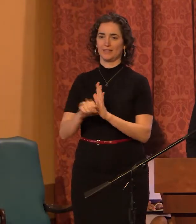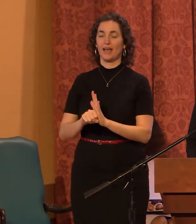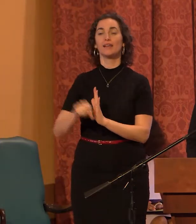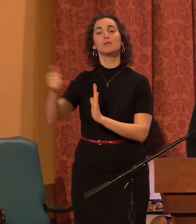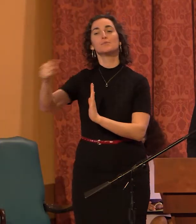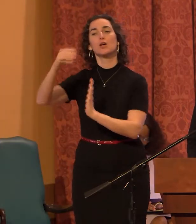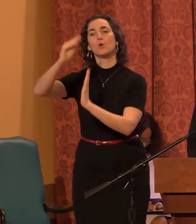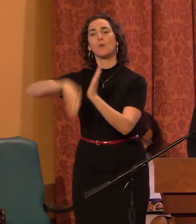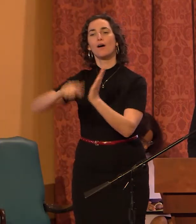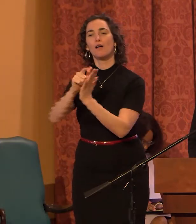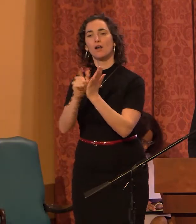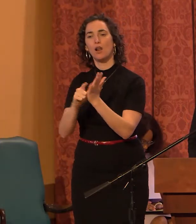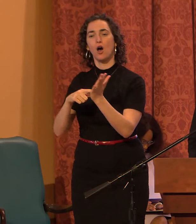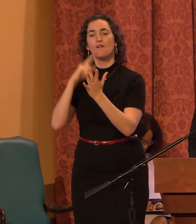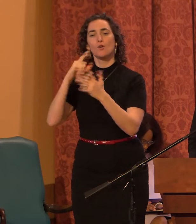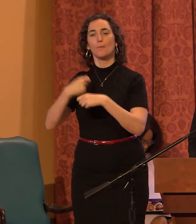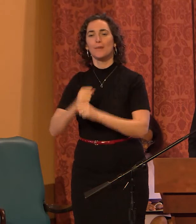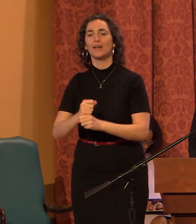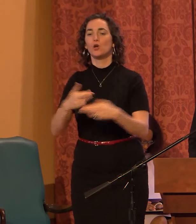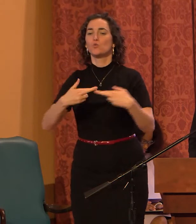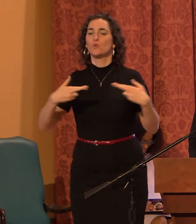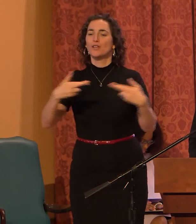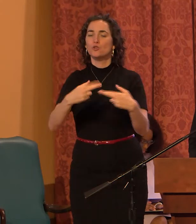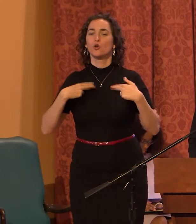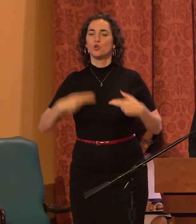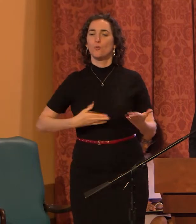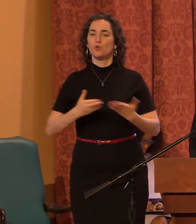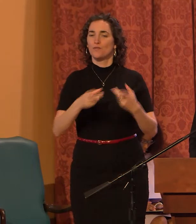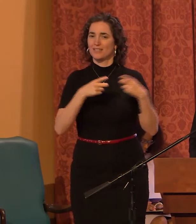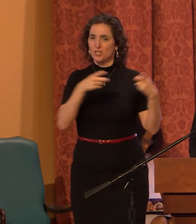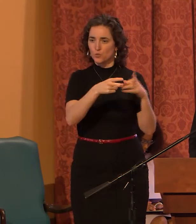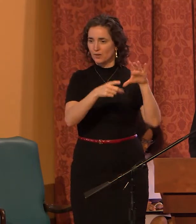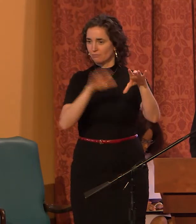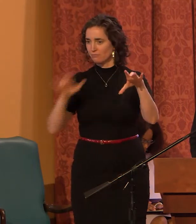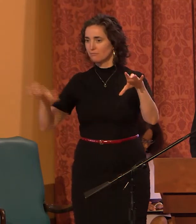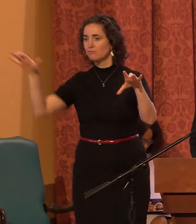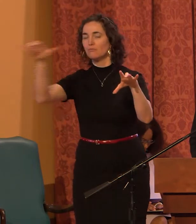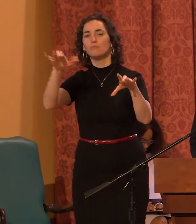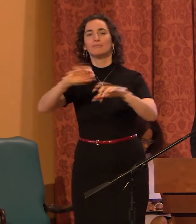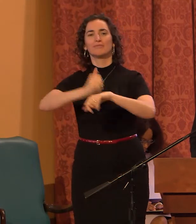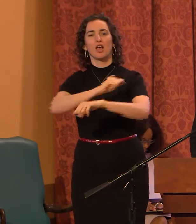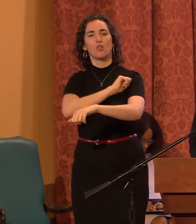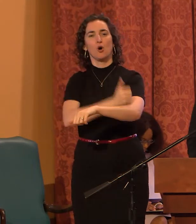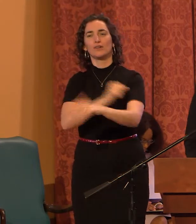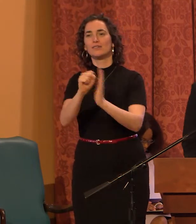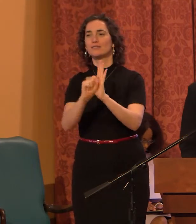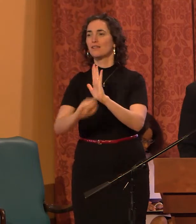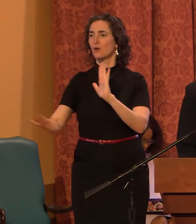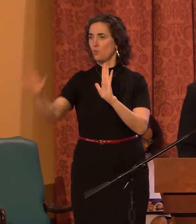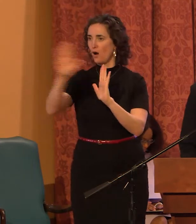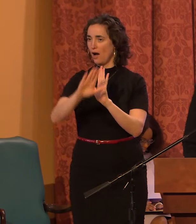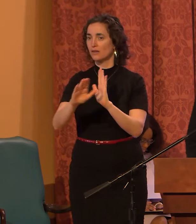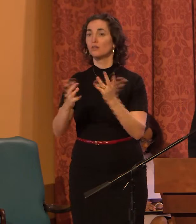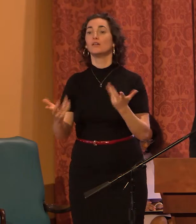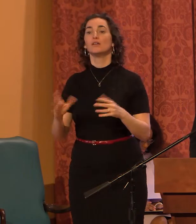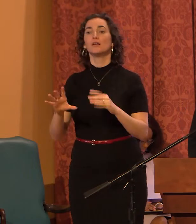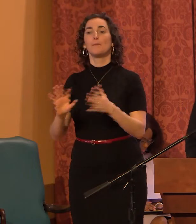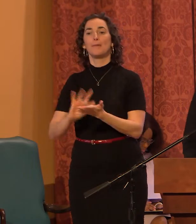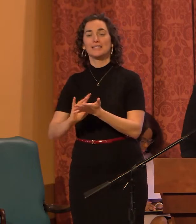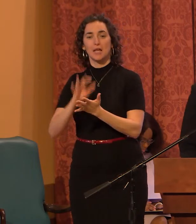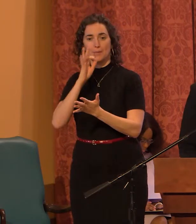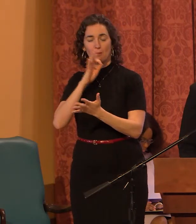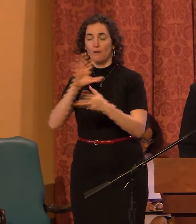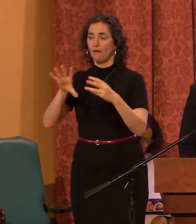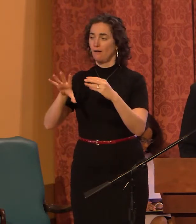of the legislation creating the regional human service districts and authorities across the state, providing access to medicinal marijuana